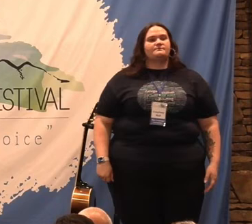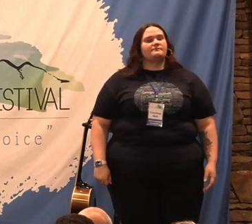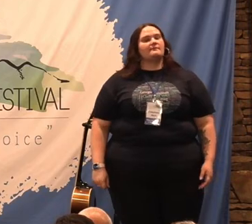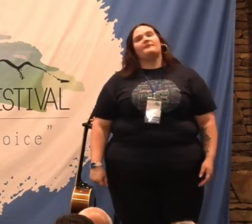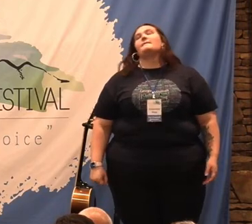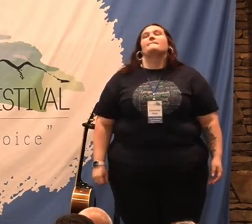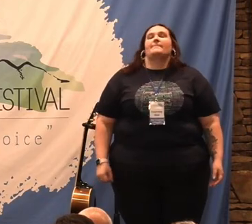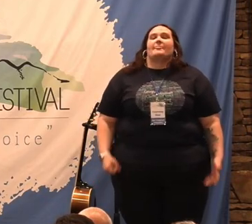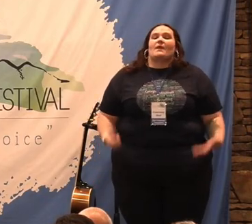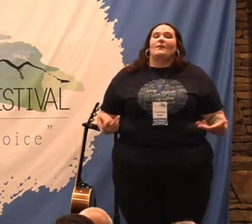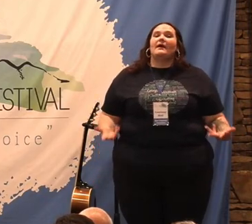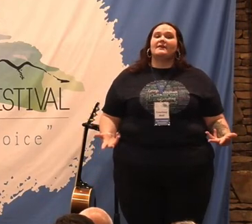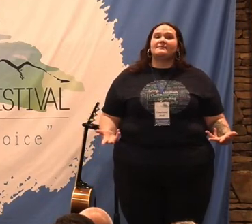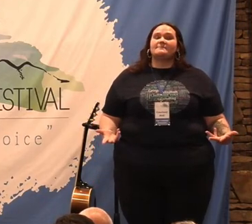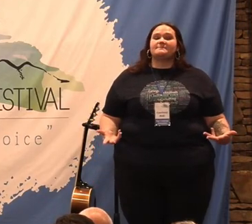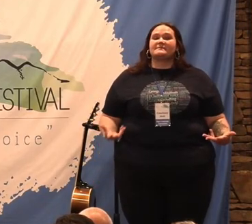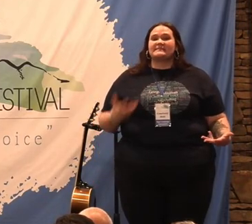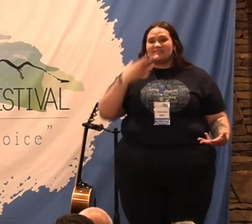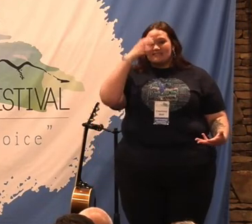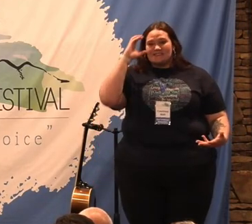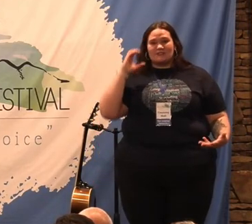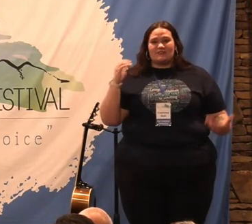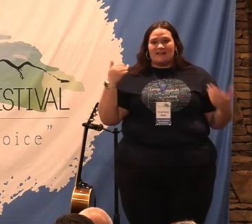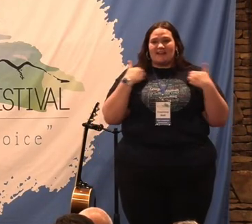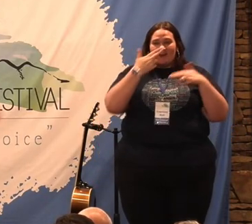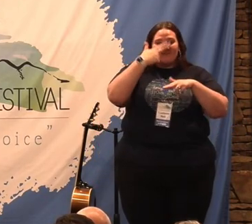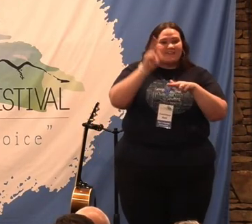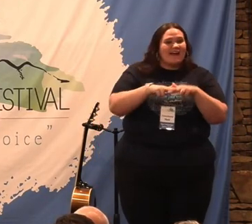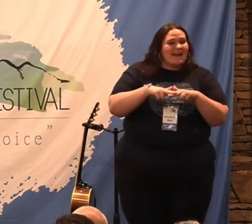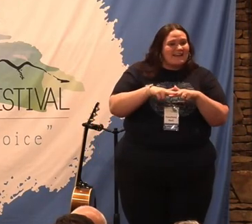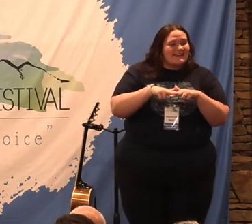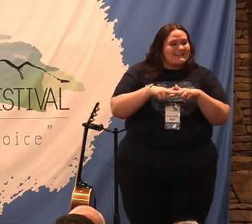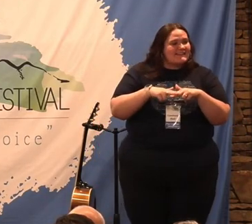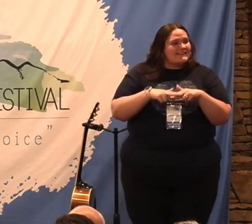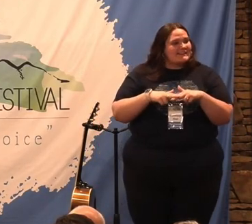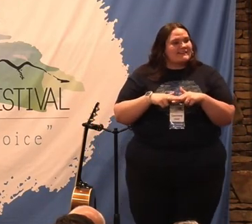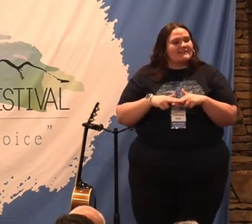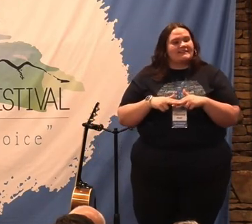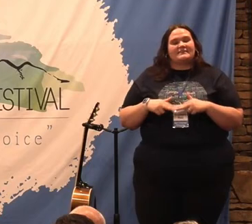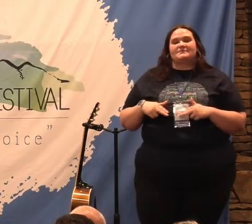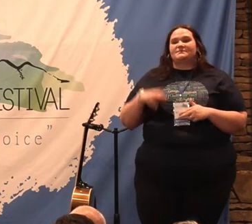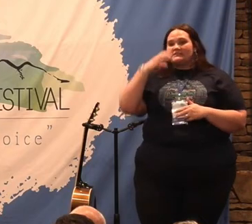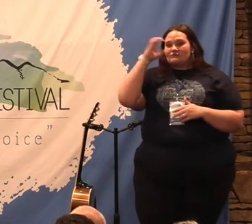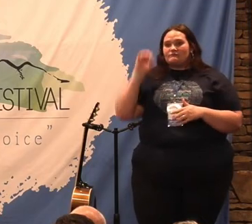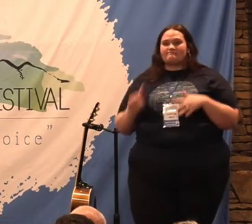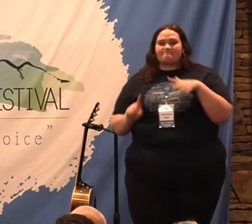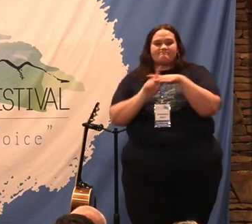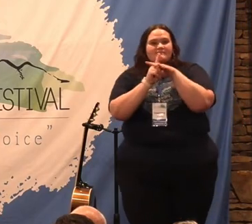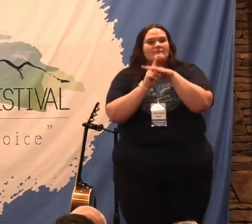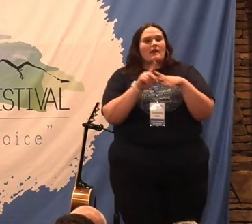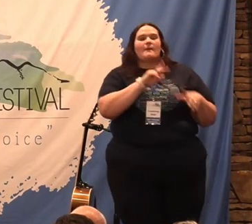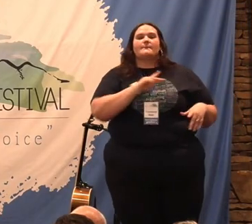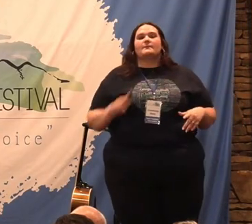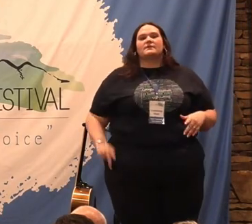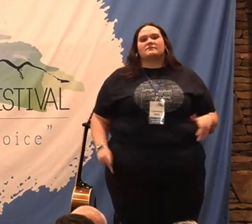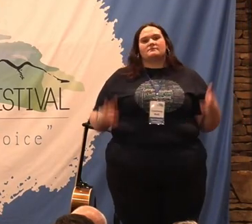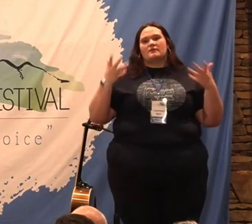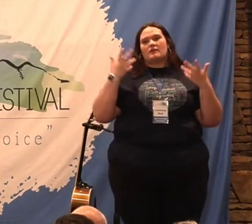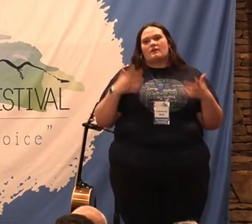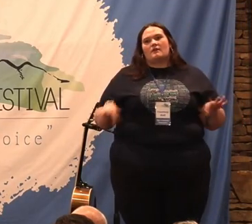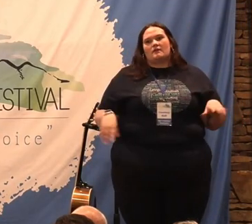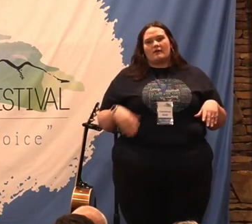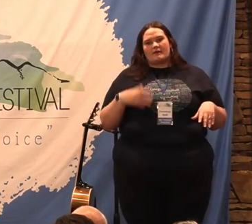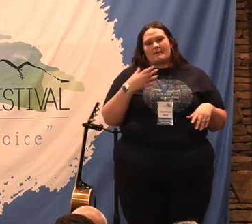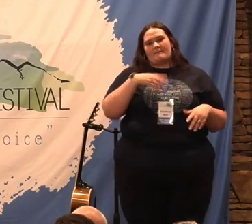turned out, Cinderella had a ball. By the time she arrived, the prince had already passed down under